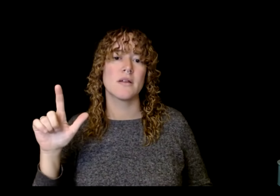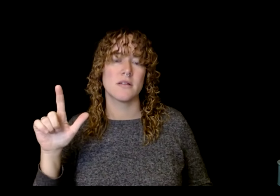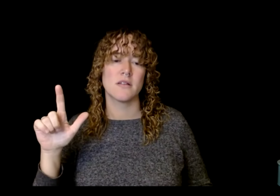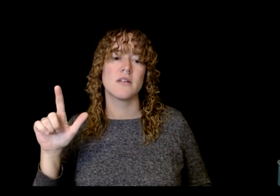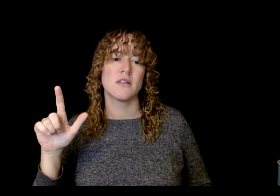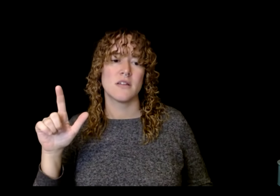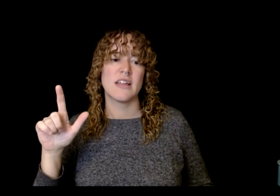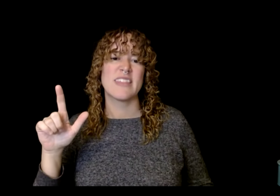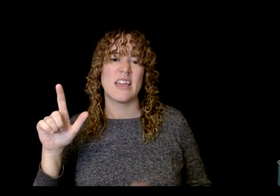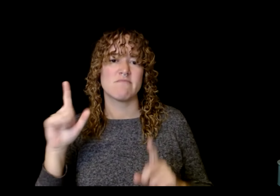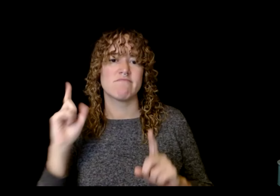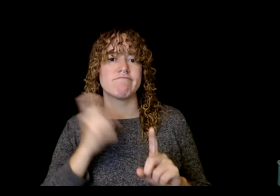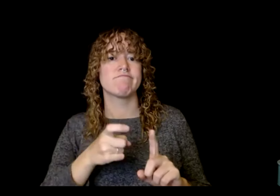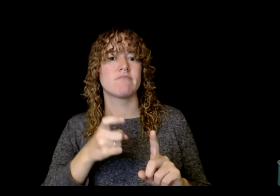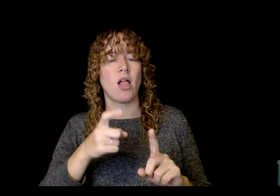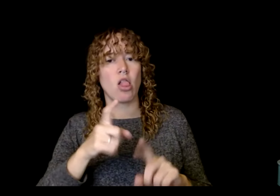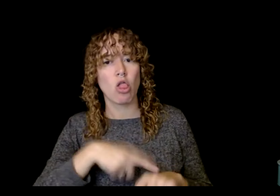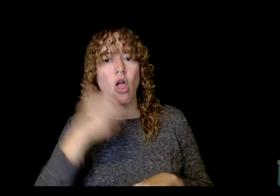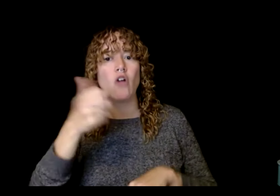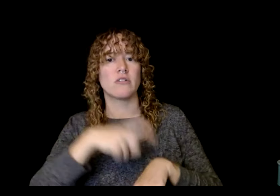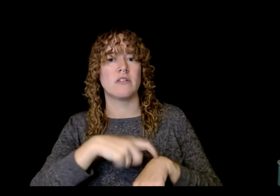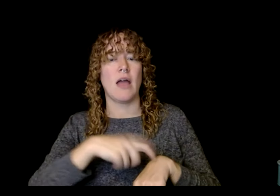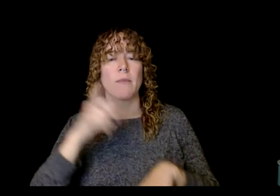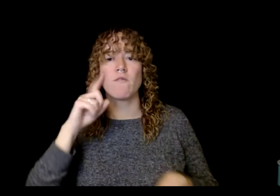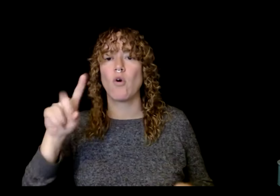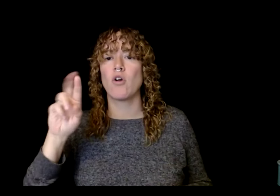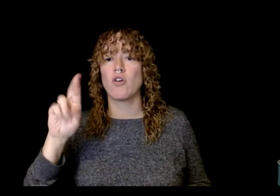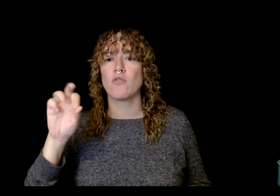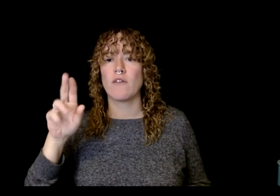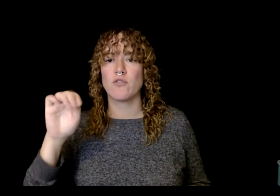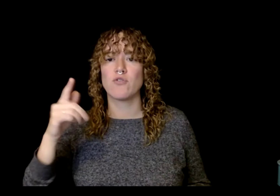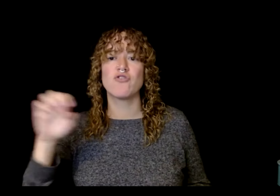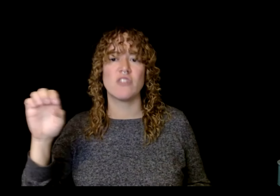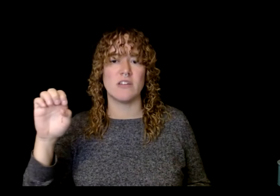longer time period for refugees during which they received case